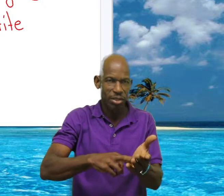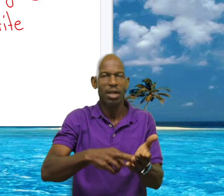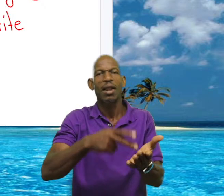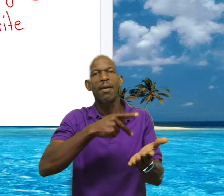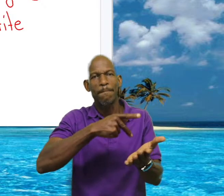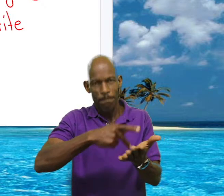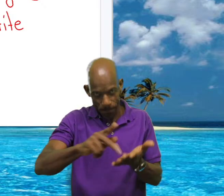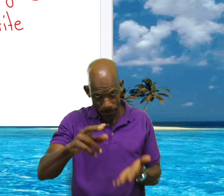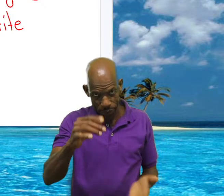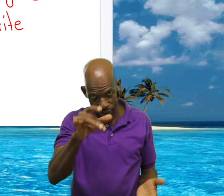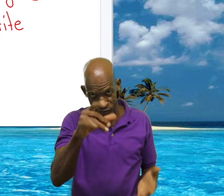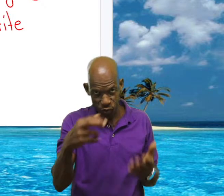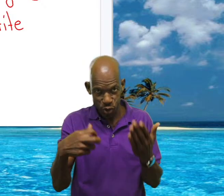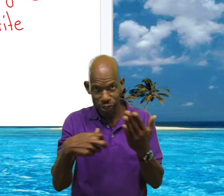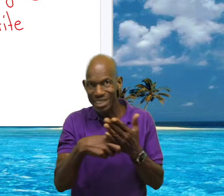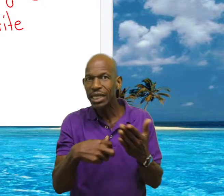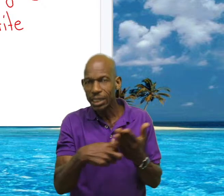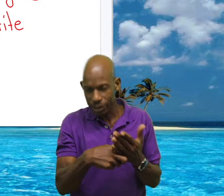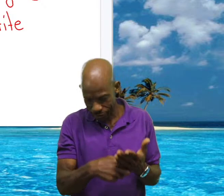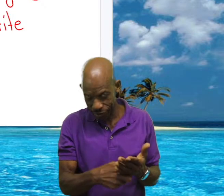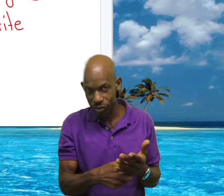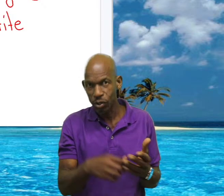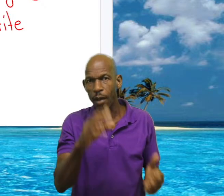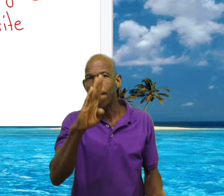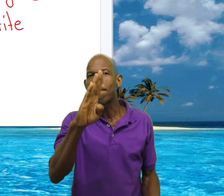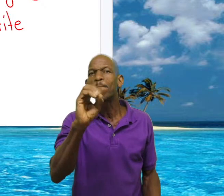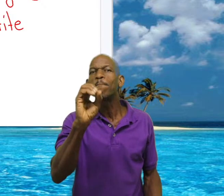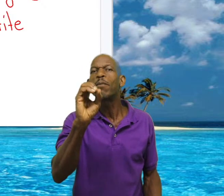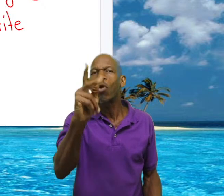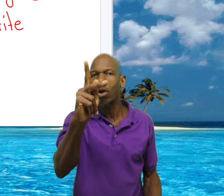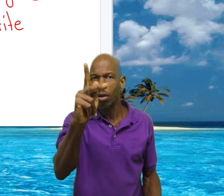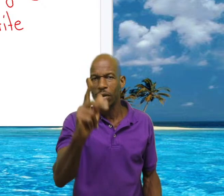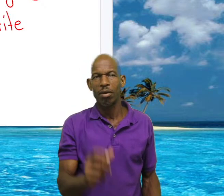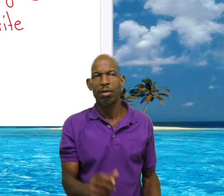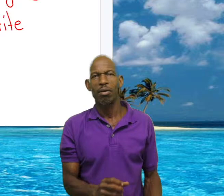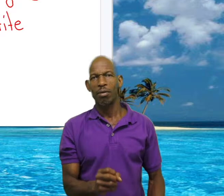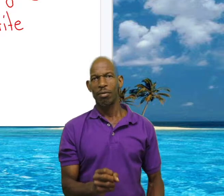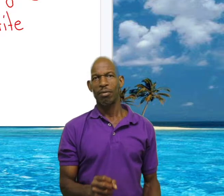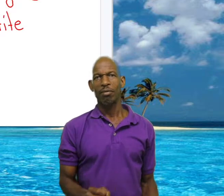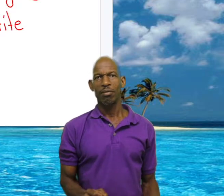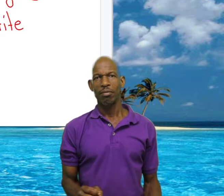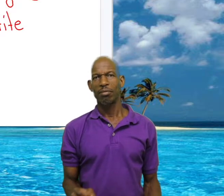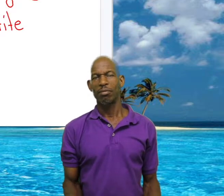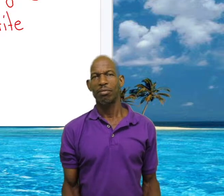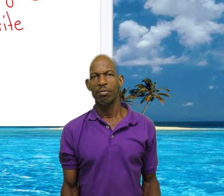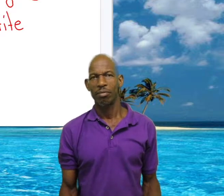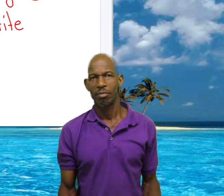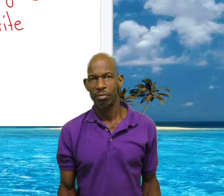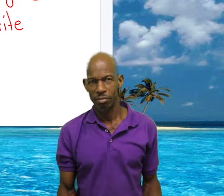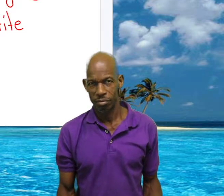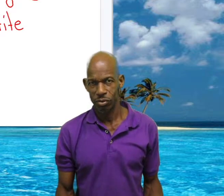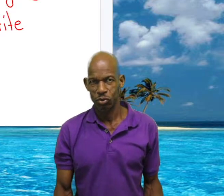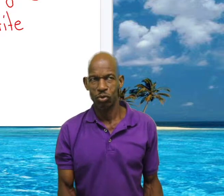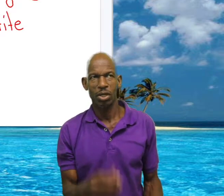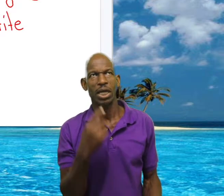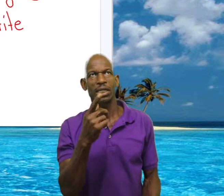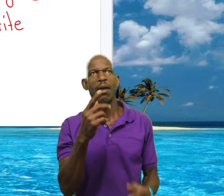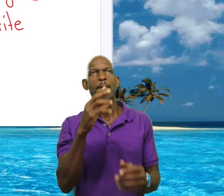sure you have your ticket. That is book. So booking a flight or booking to where you're going to stay and so